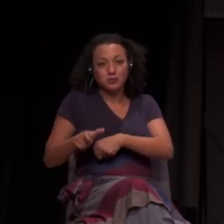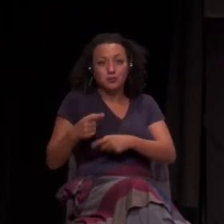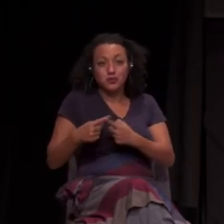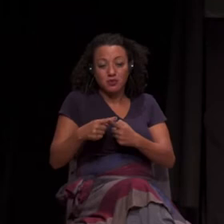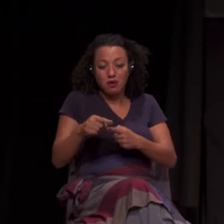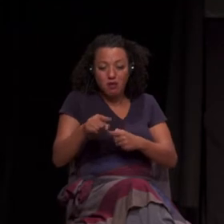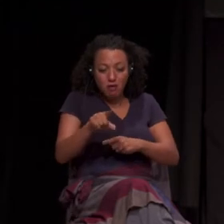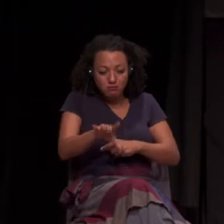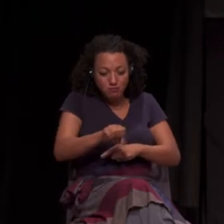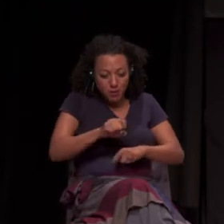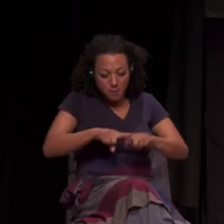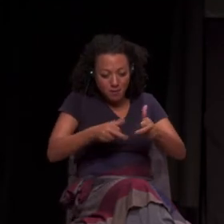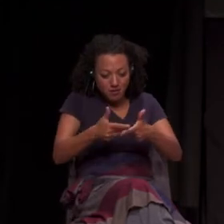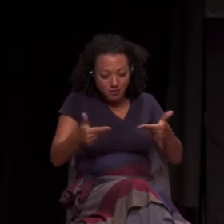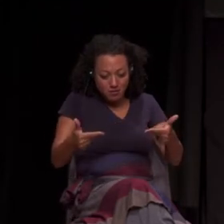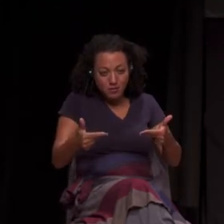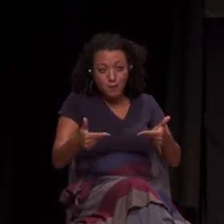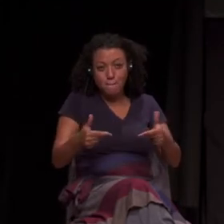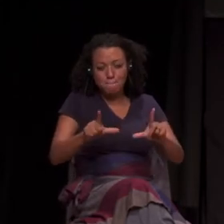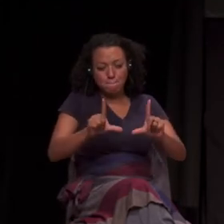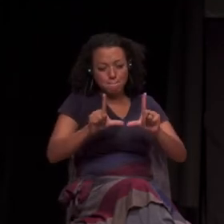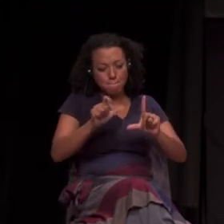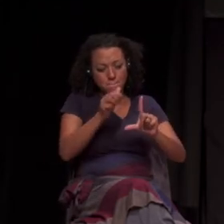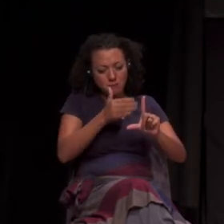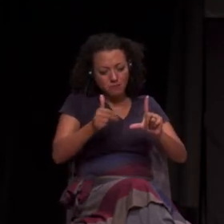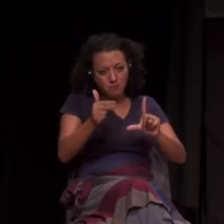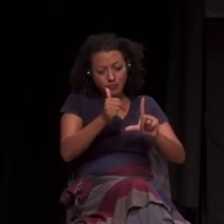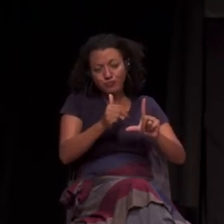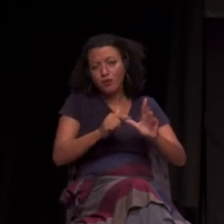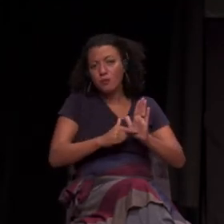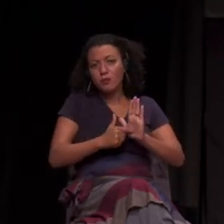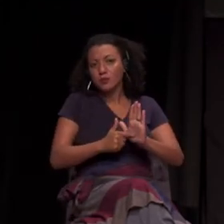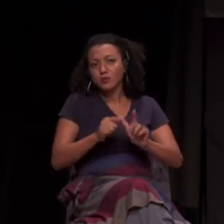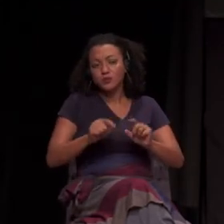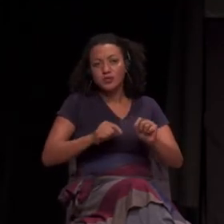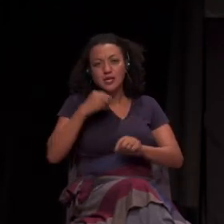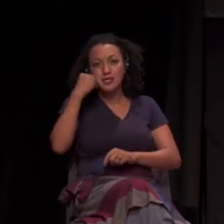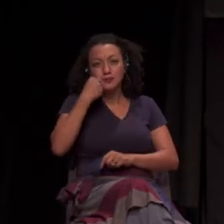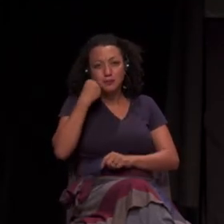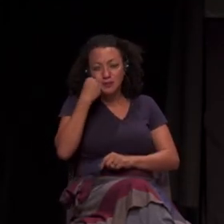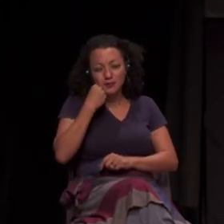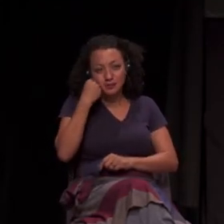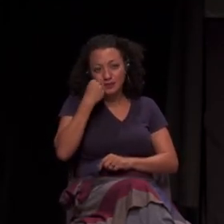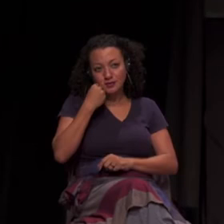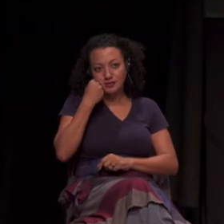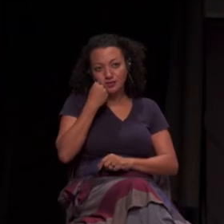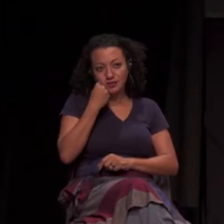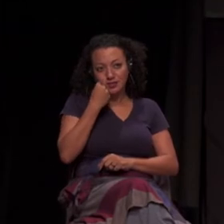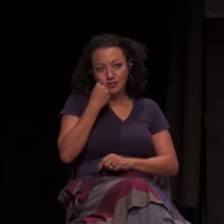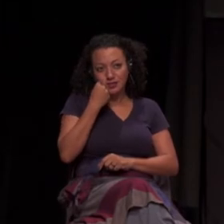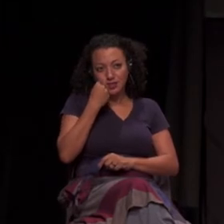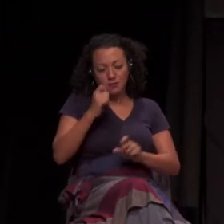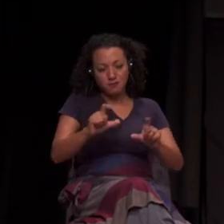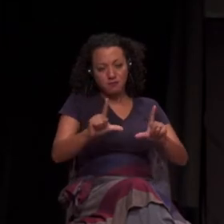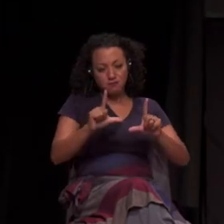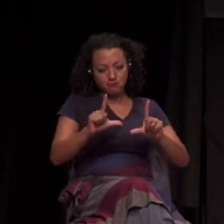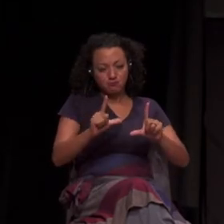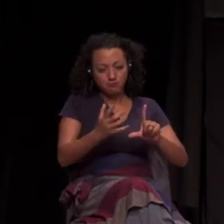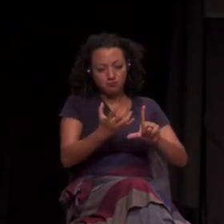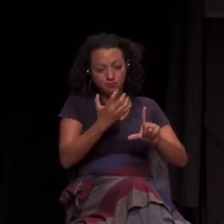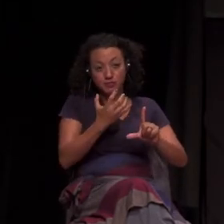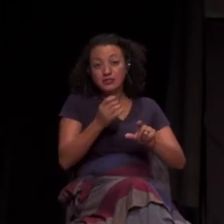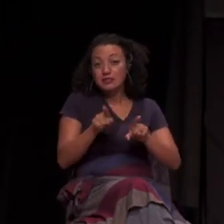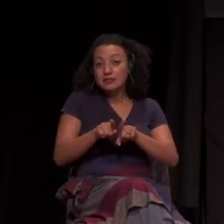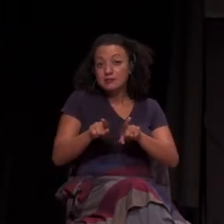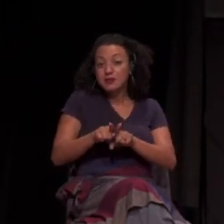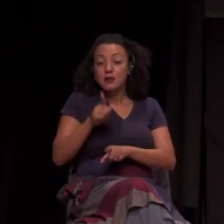talks about the experience of that work being on view and of her father's reception of that work being on view, and how that kind of